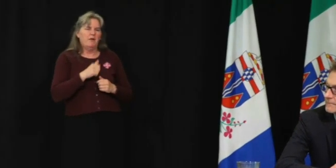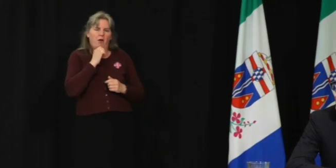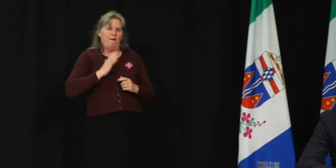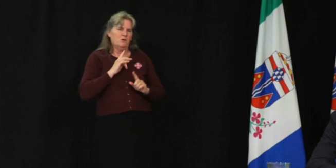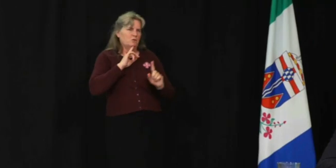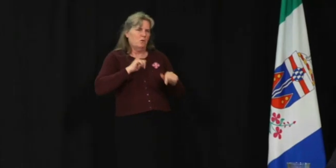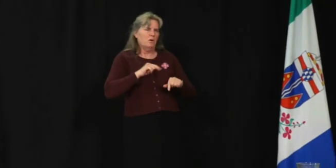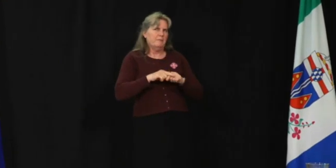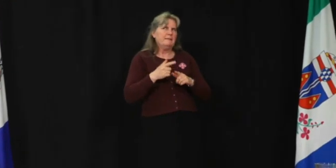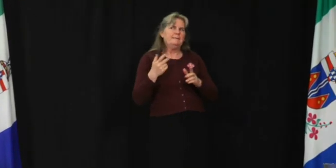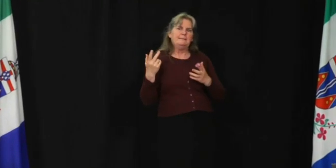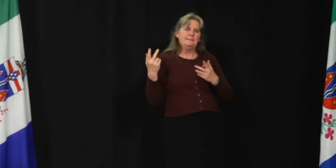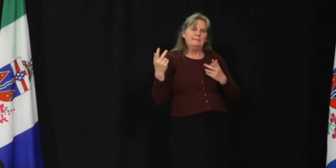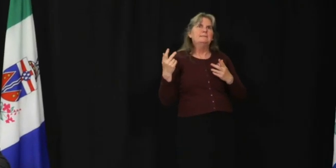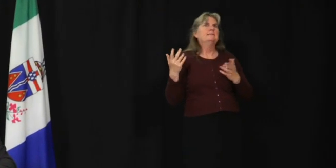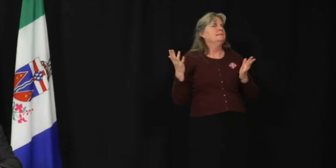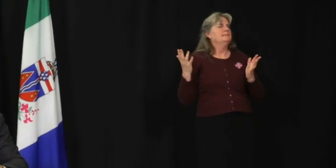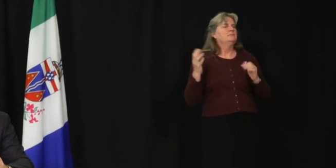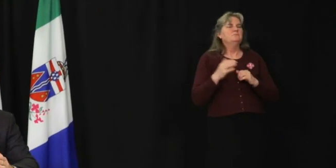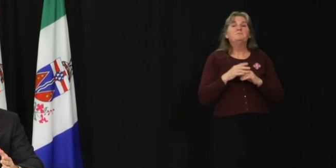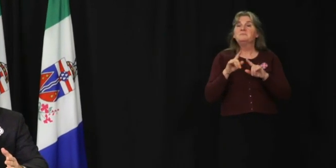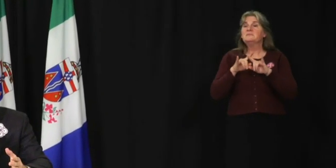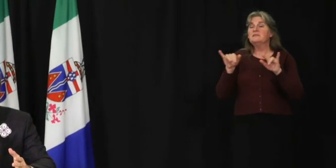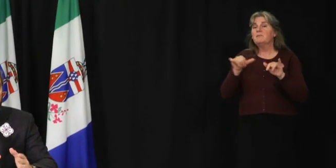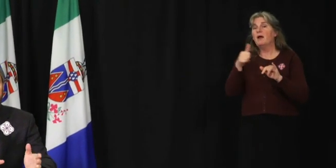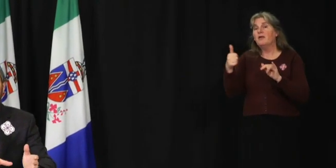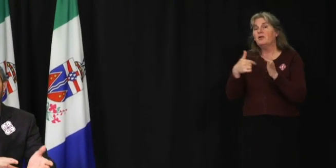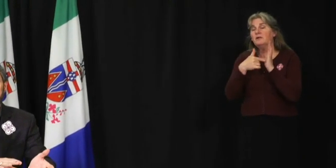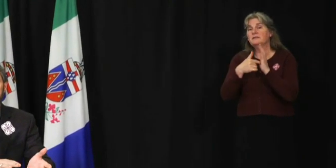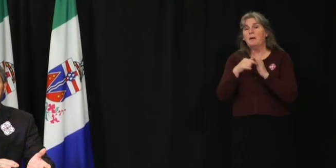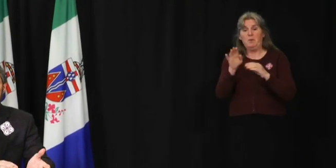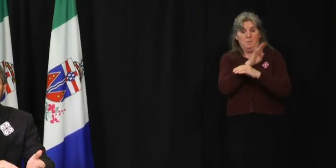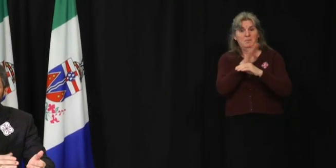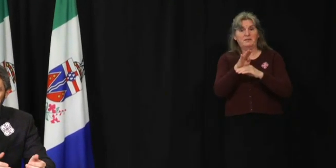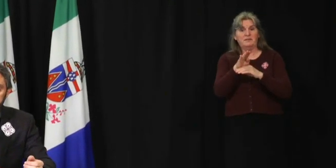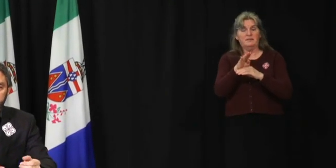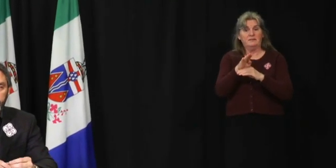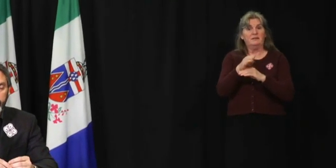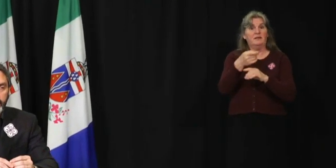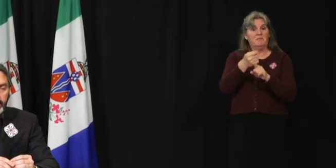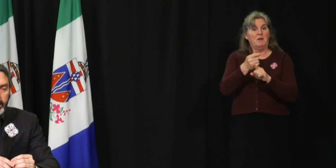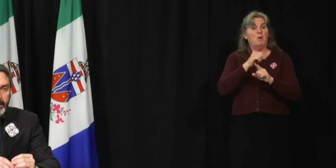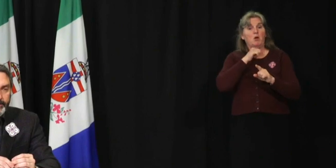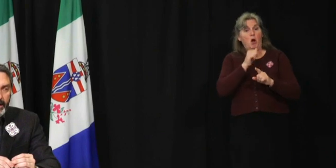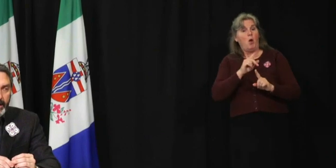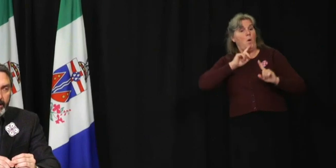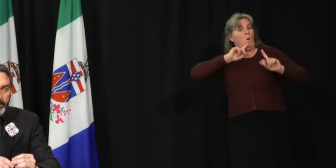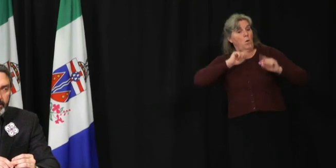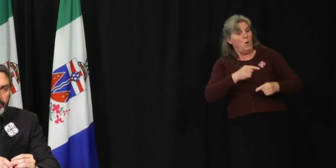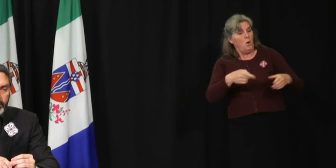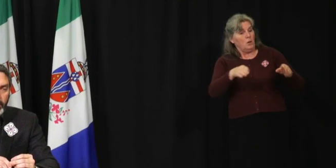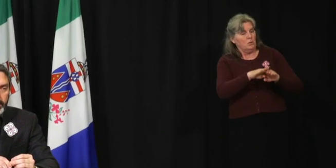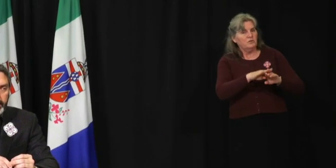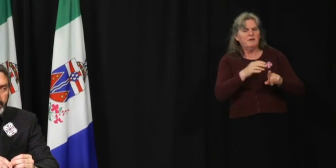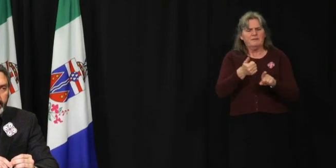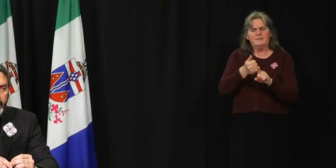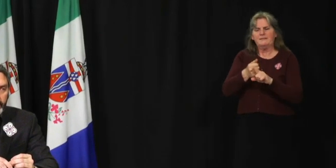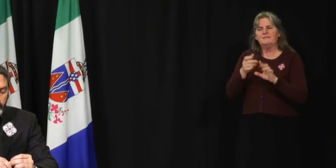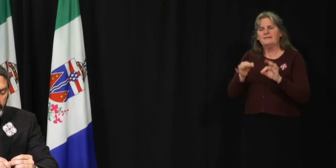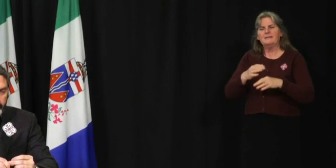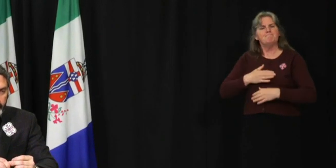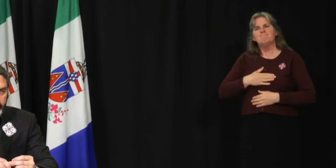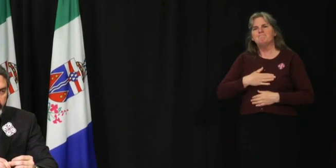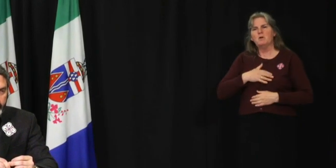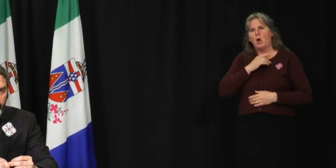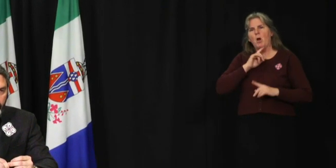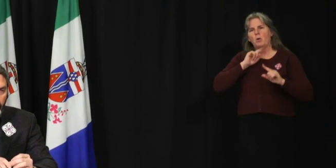question for example, businesses that didn't have to shut down but decided to shut down. If you weren't in that